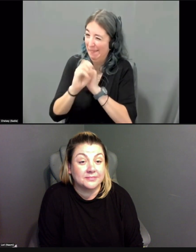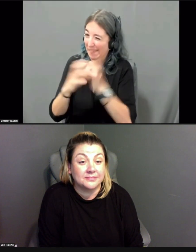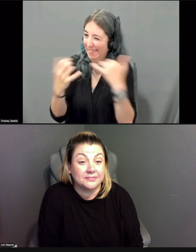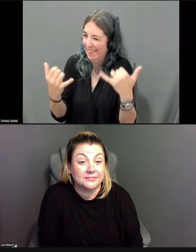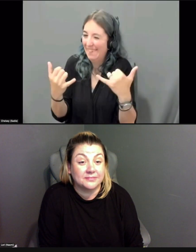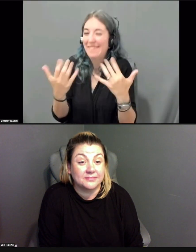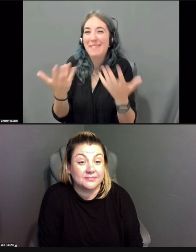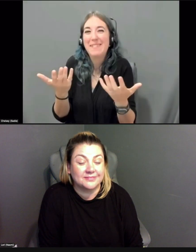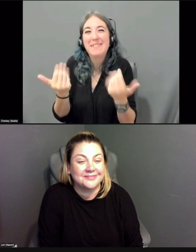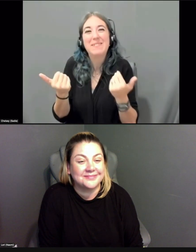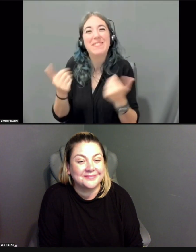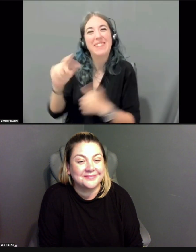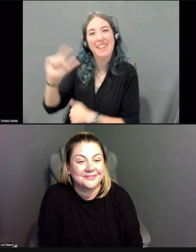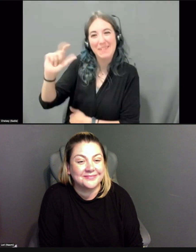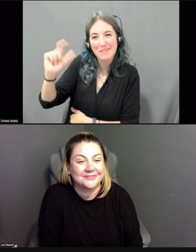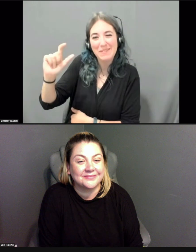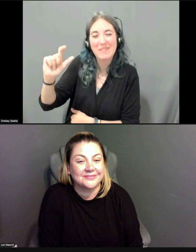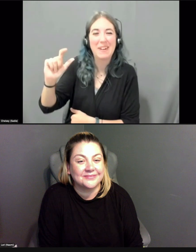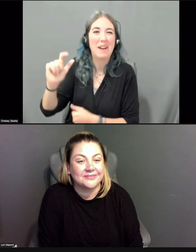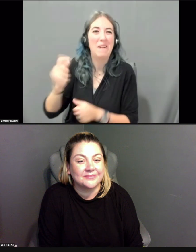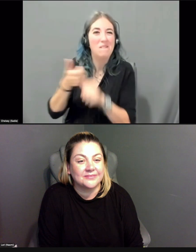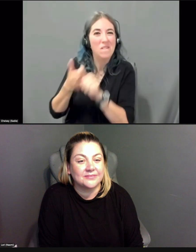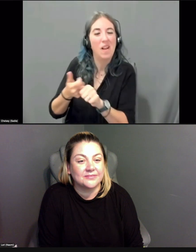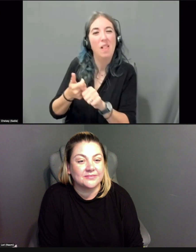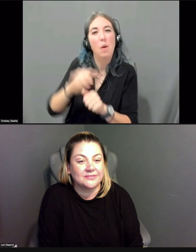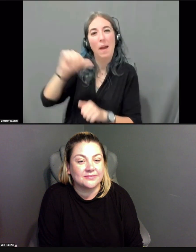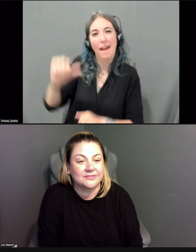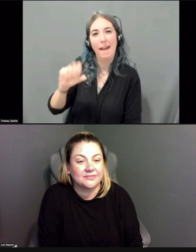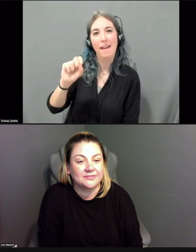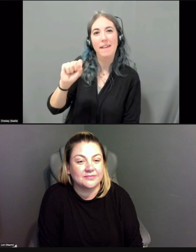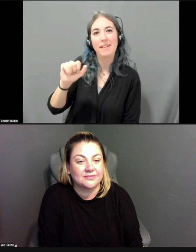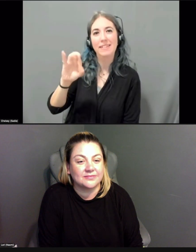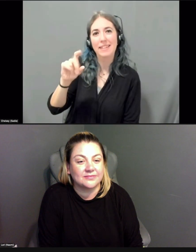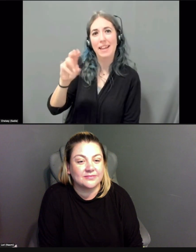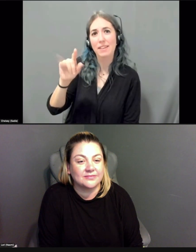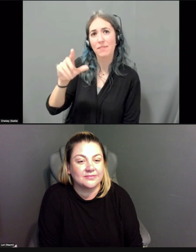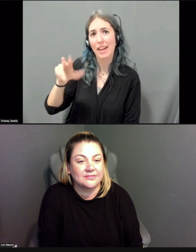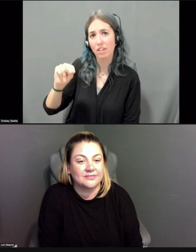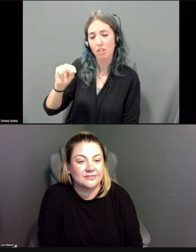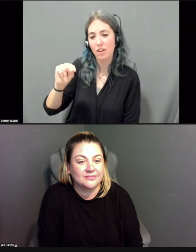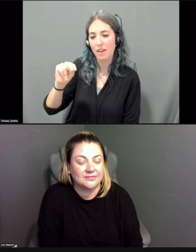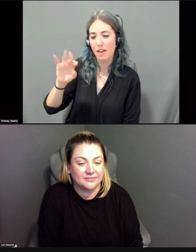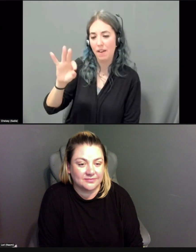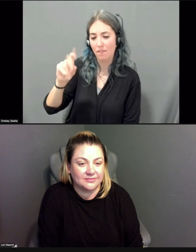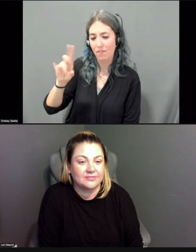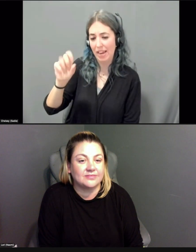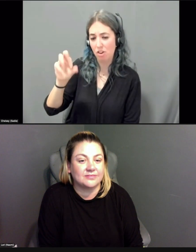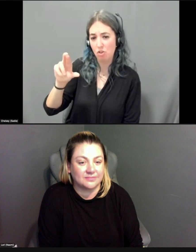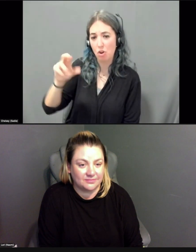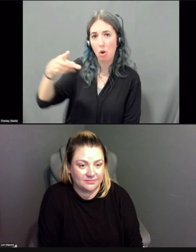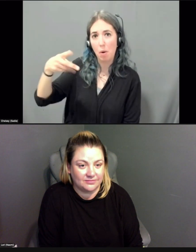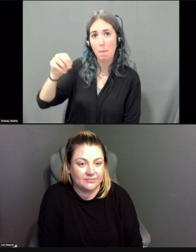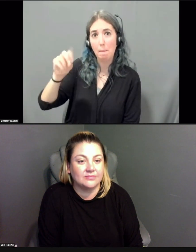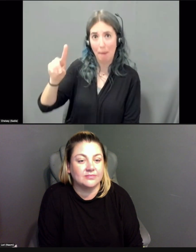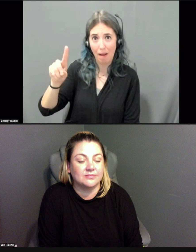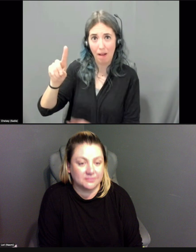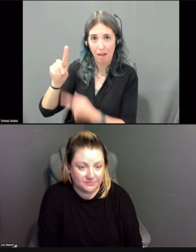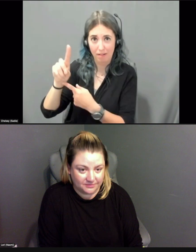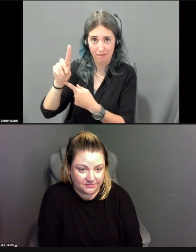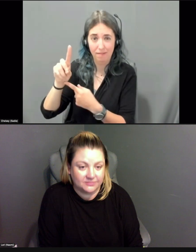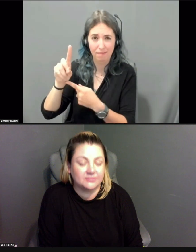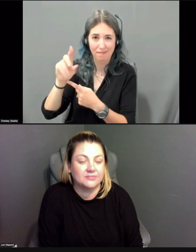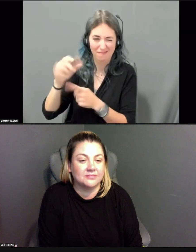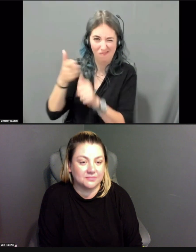on Instagram at Satisfaction Factor Pod, where we'll be talking more about our podcast episodes,